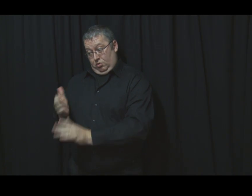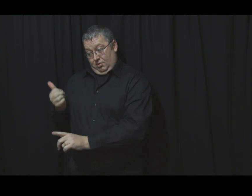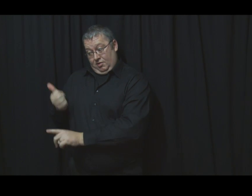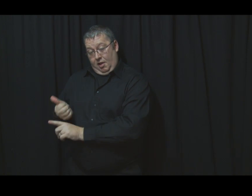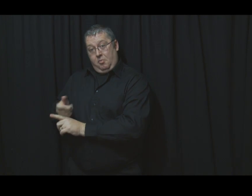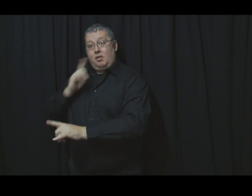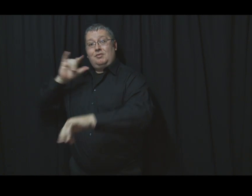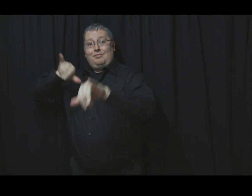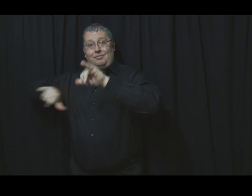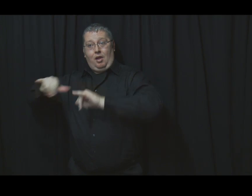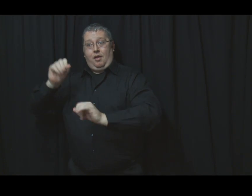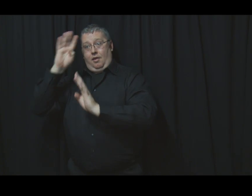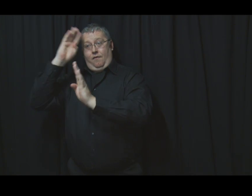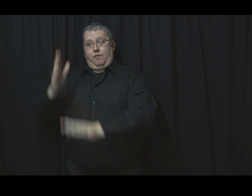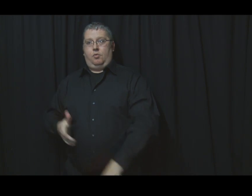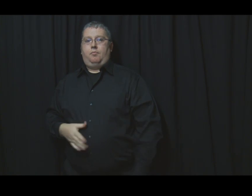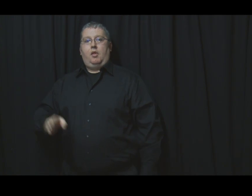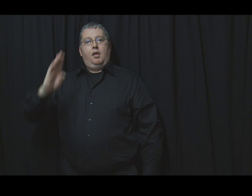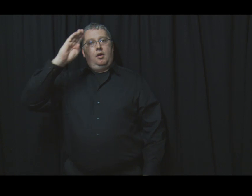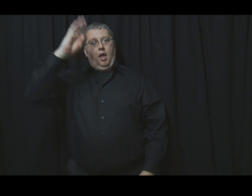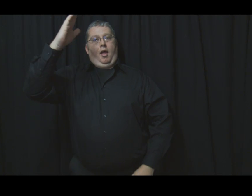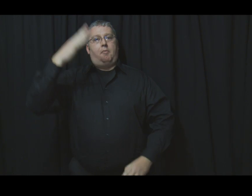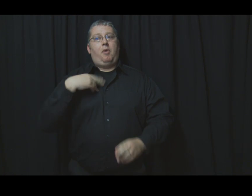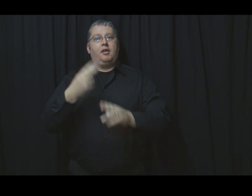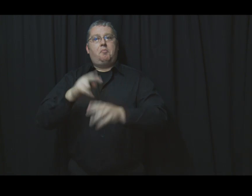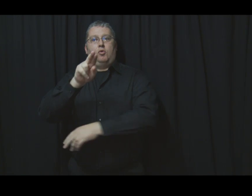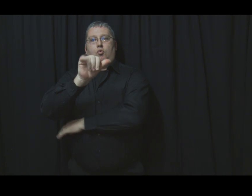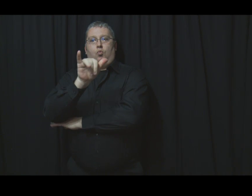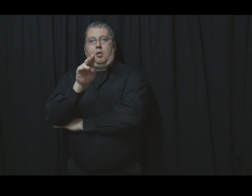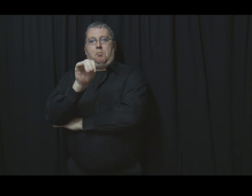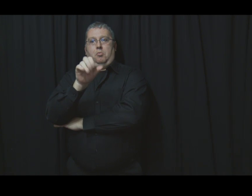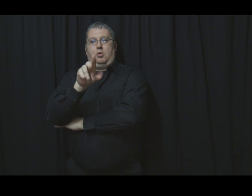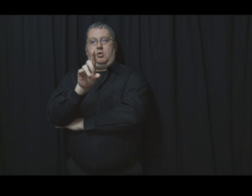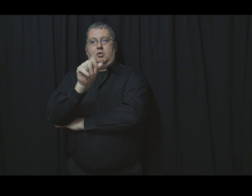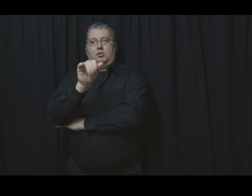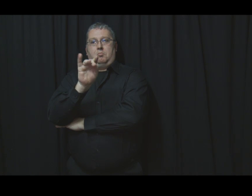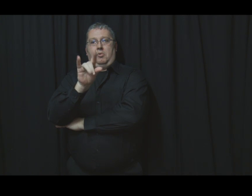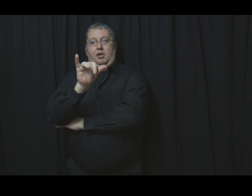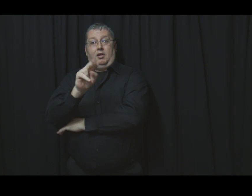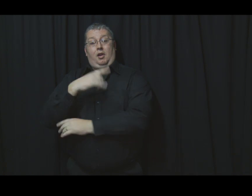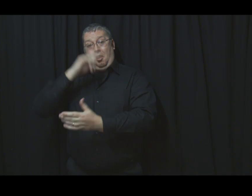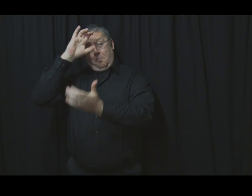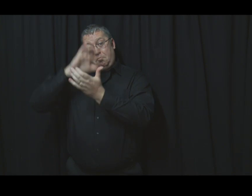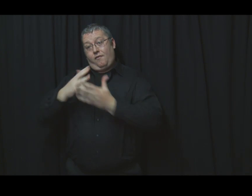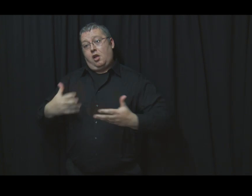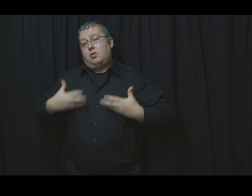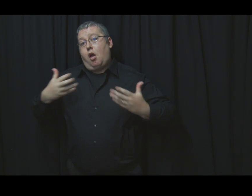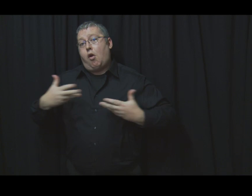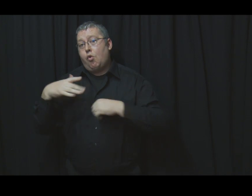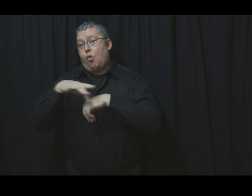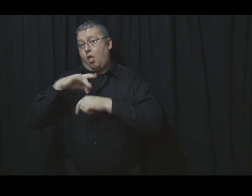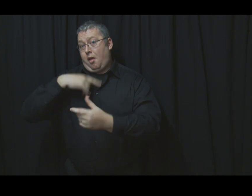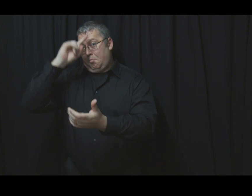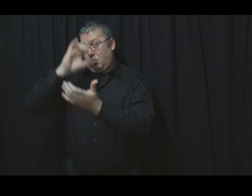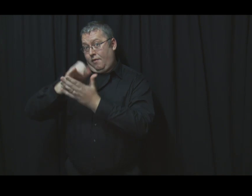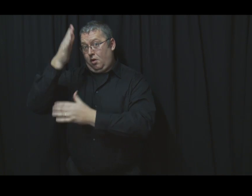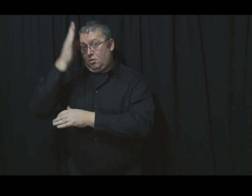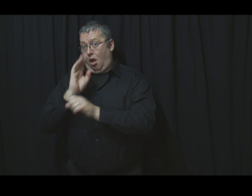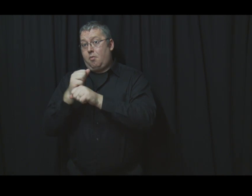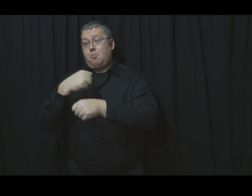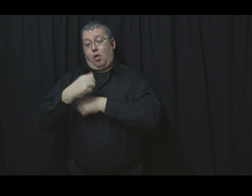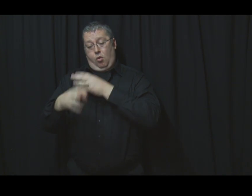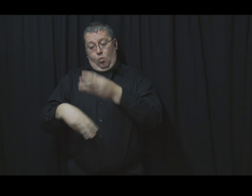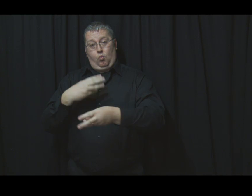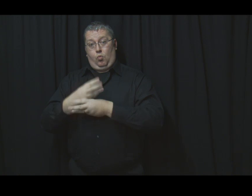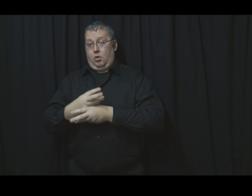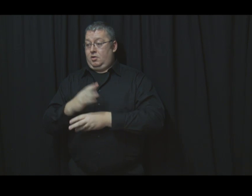inventor. Hi, my name is Dr. Raymond Damadian. I am a young Earth creation scientist and believe that God created the world in